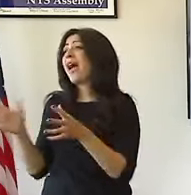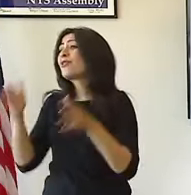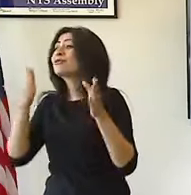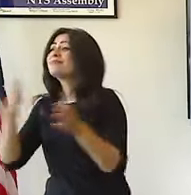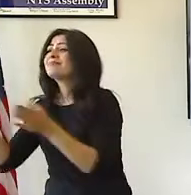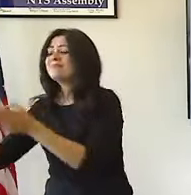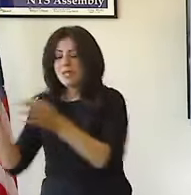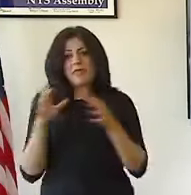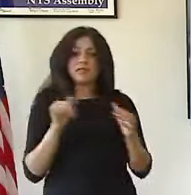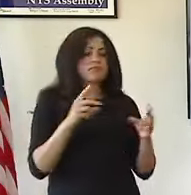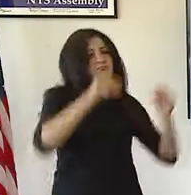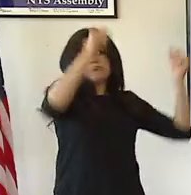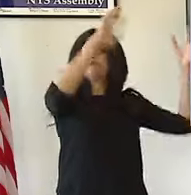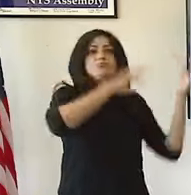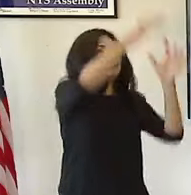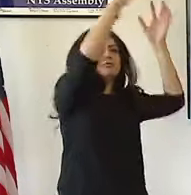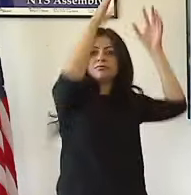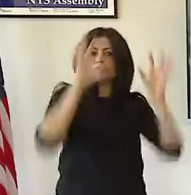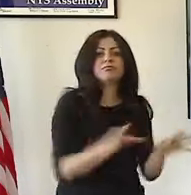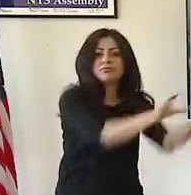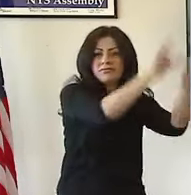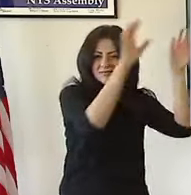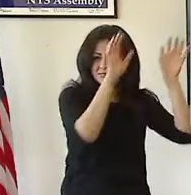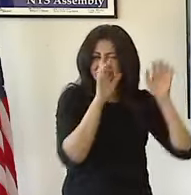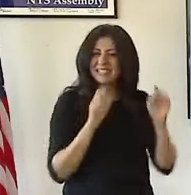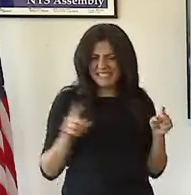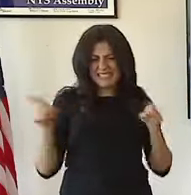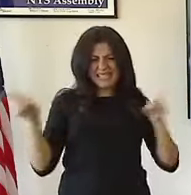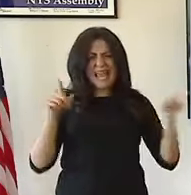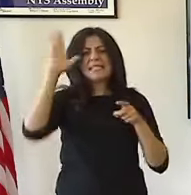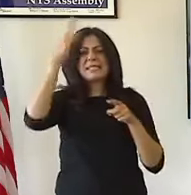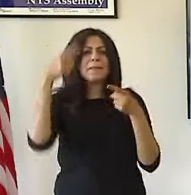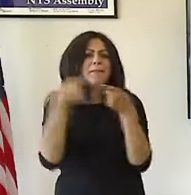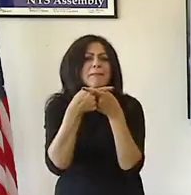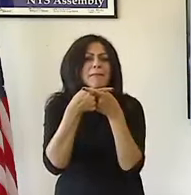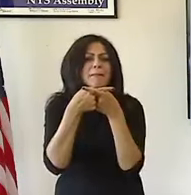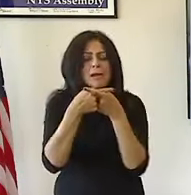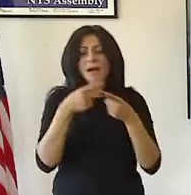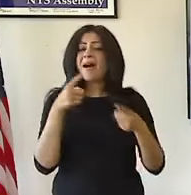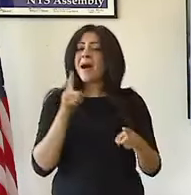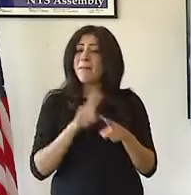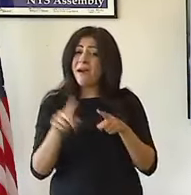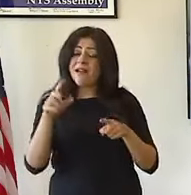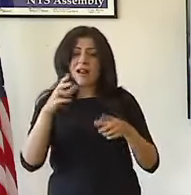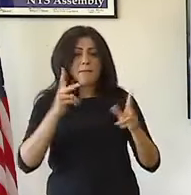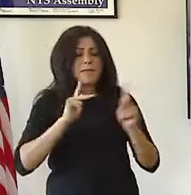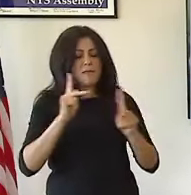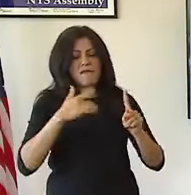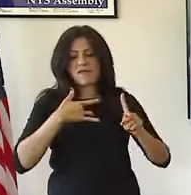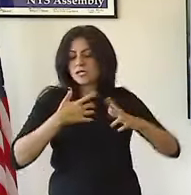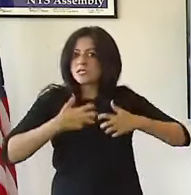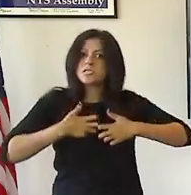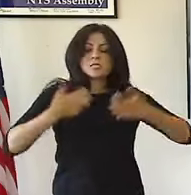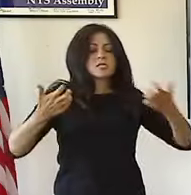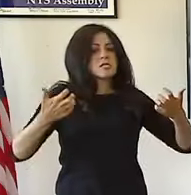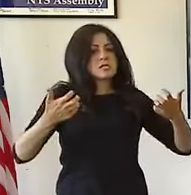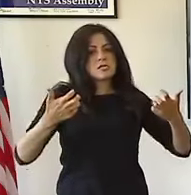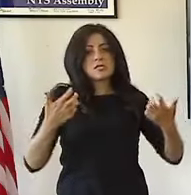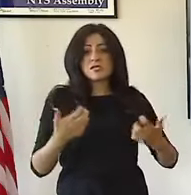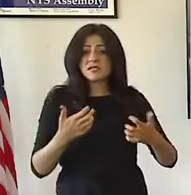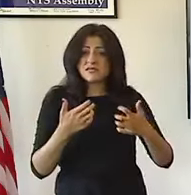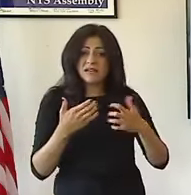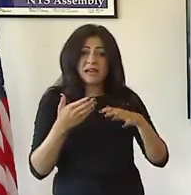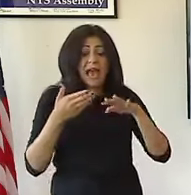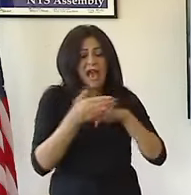that it's confusing and it is contradictory. The reality is that the expression of anger that many people have after